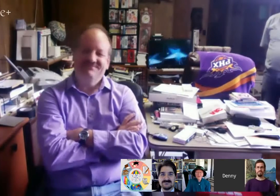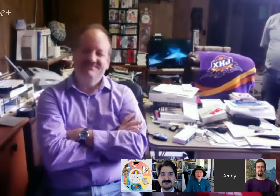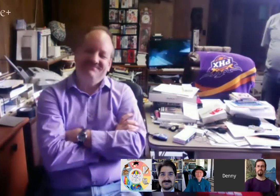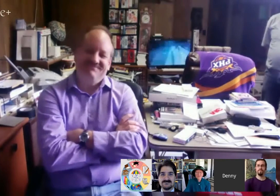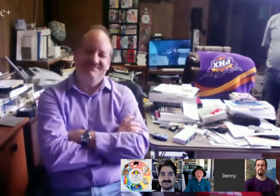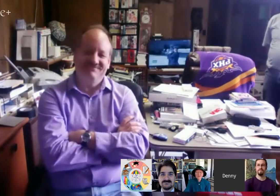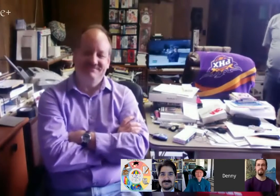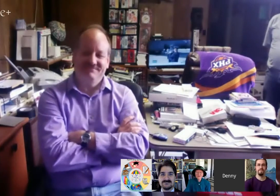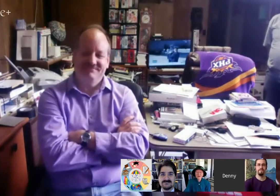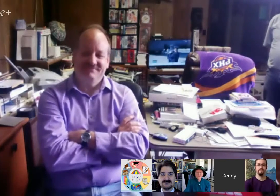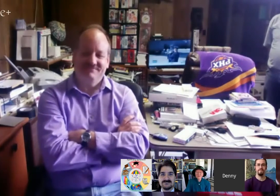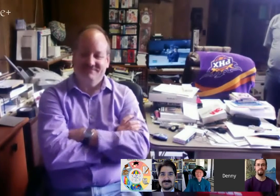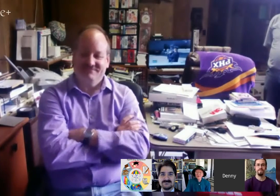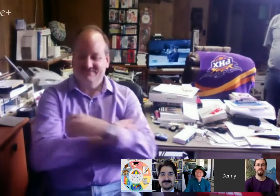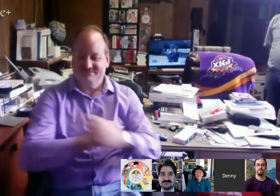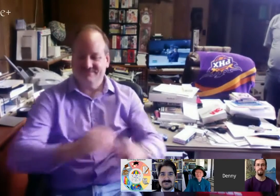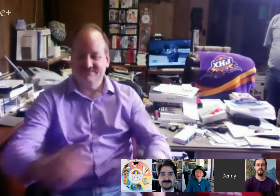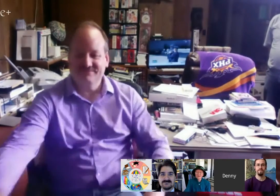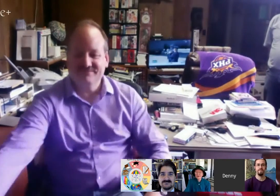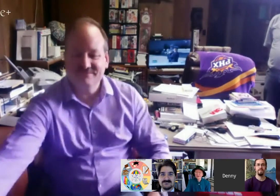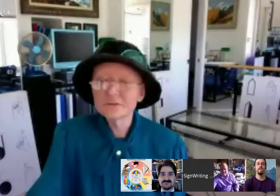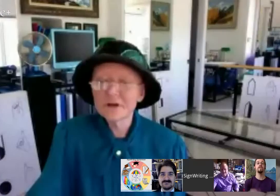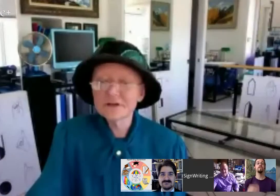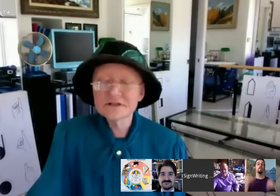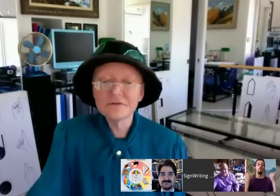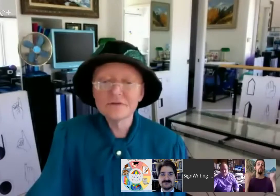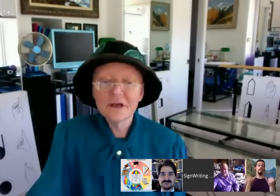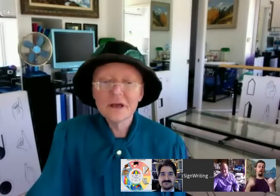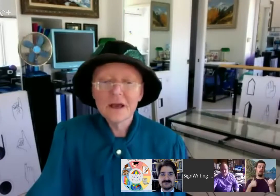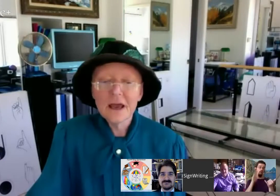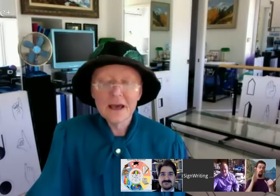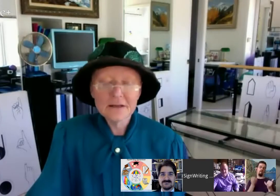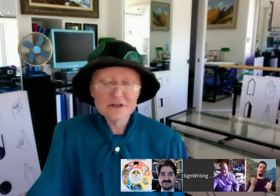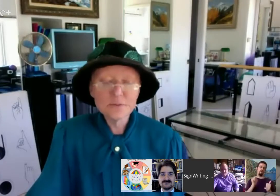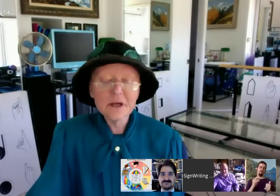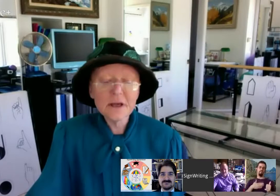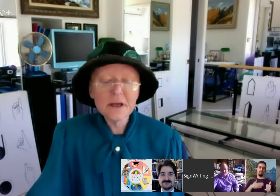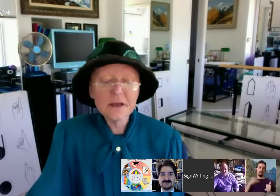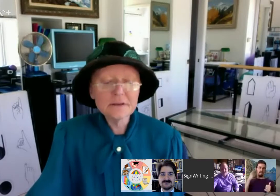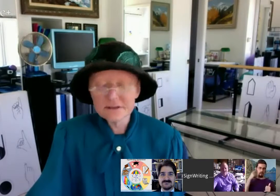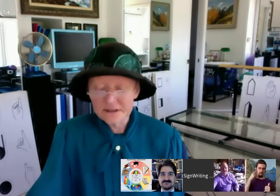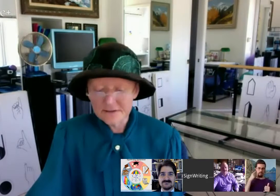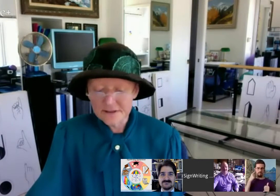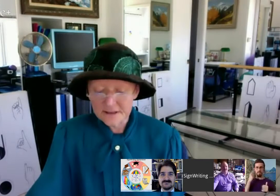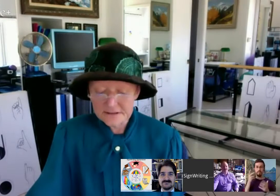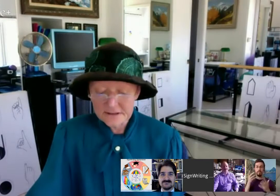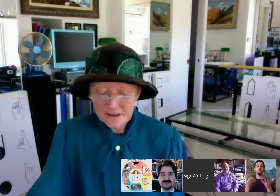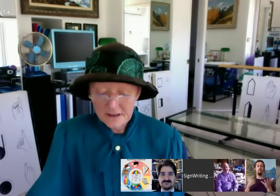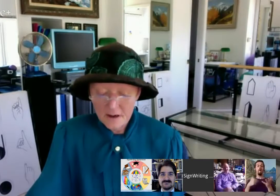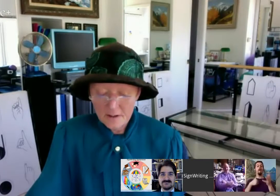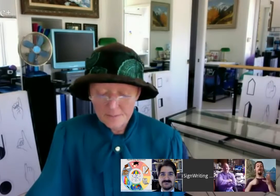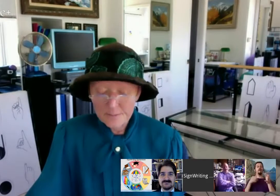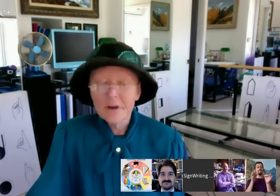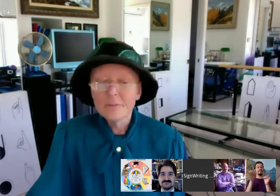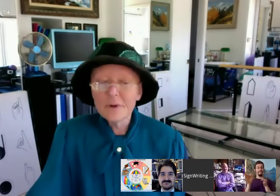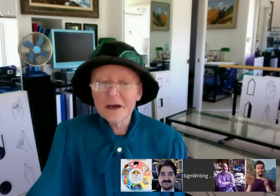Well, I'm now going to put on the sound for 1 minute to myself and explain, Denny,